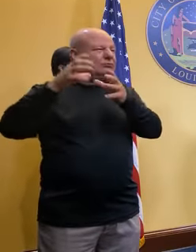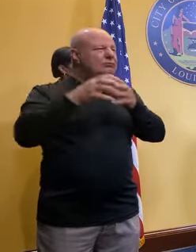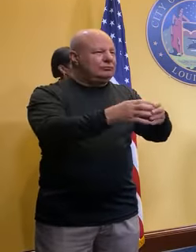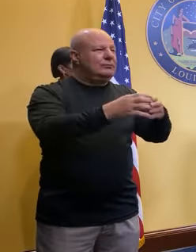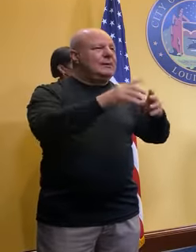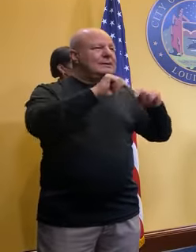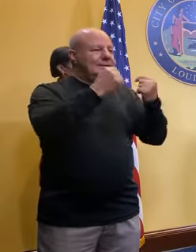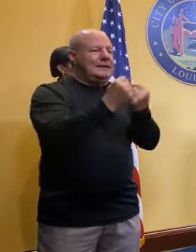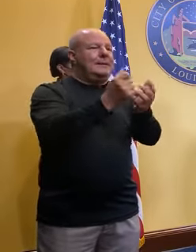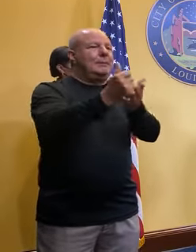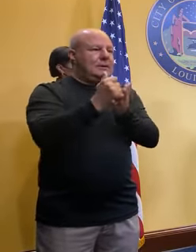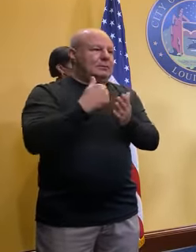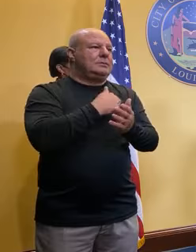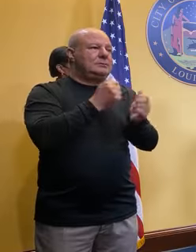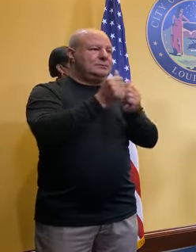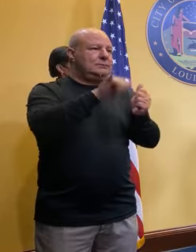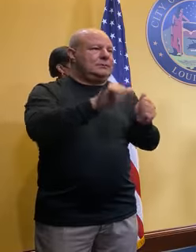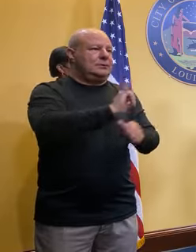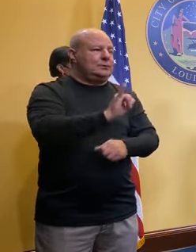in any